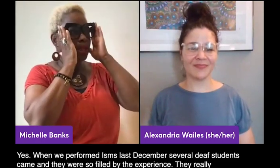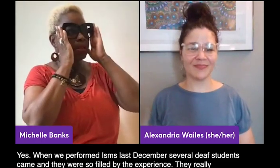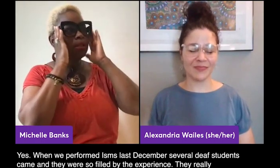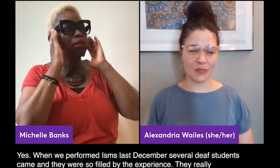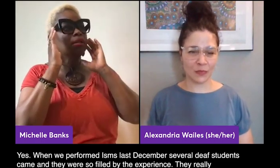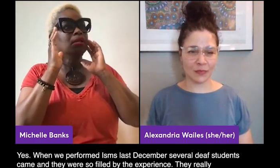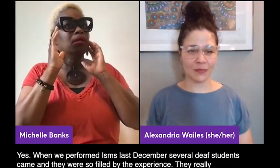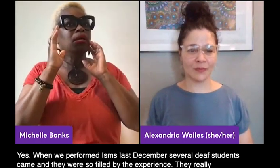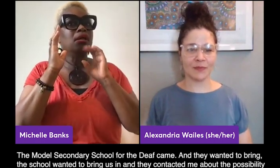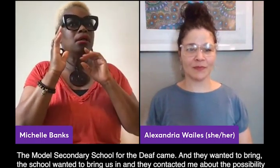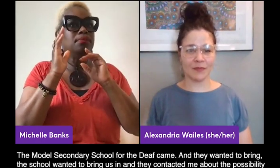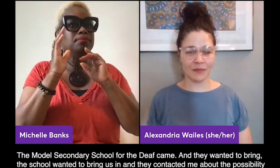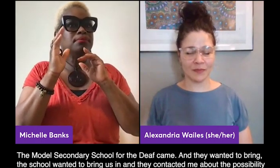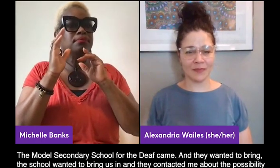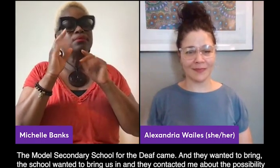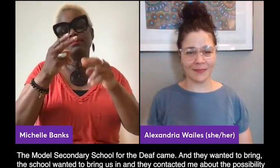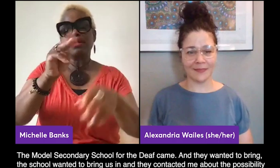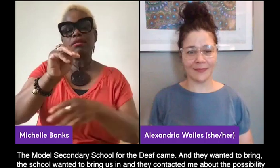school.